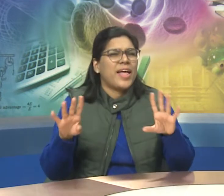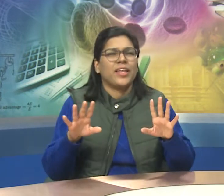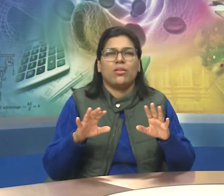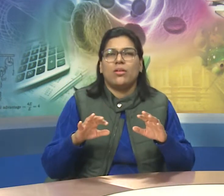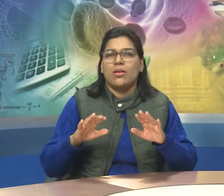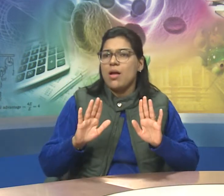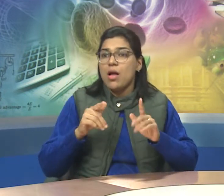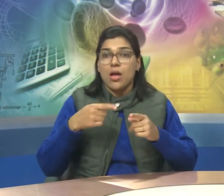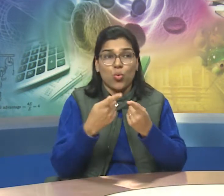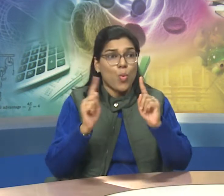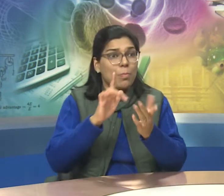cope with work,